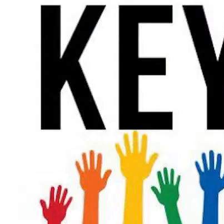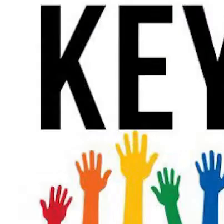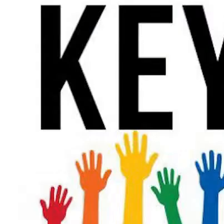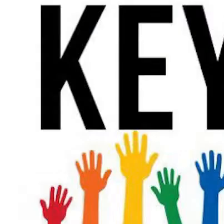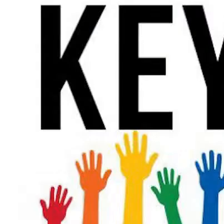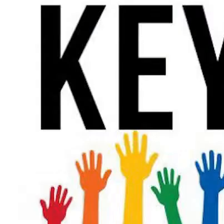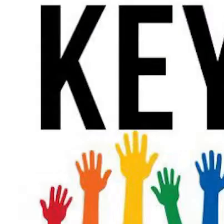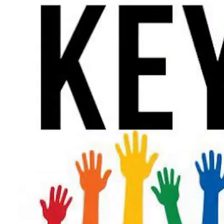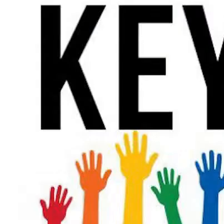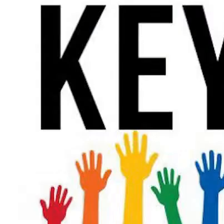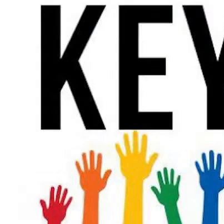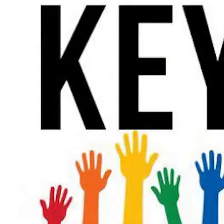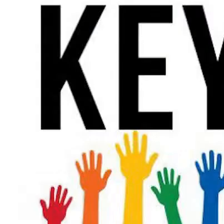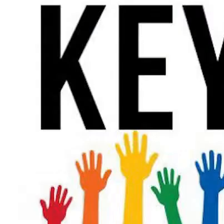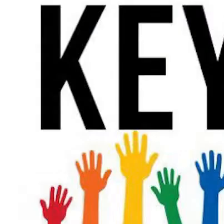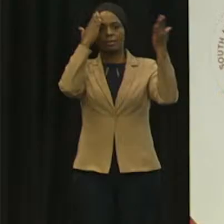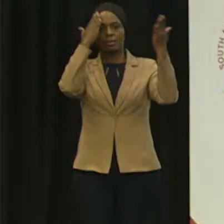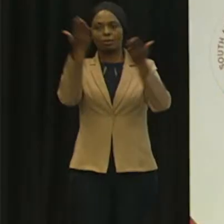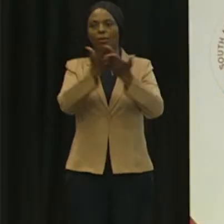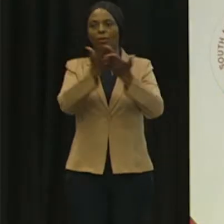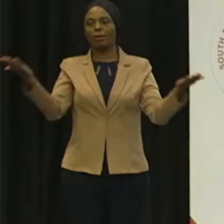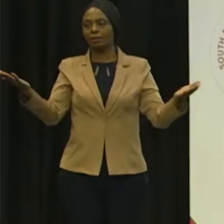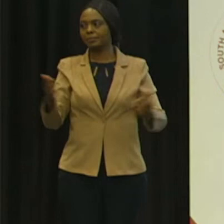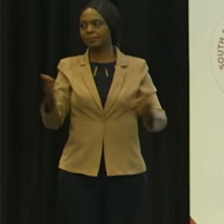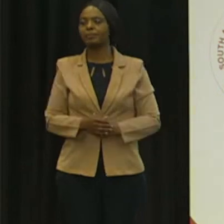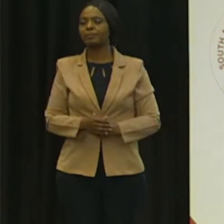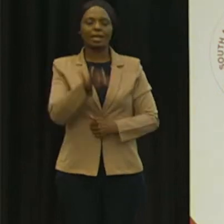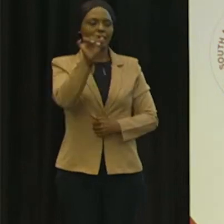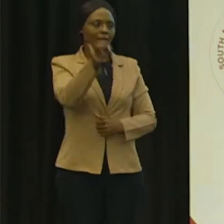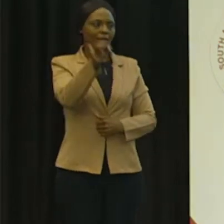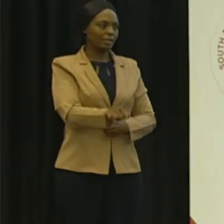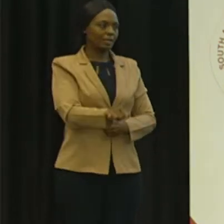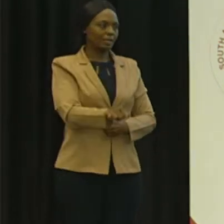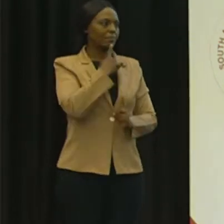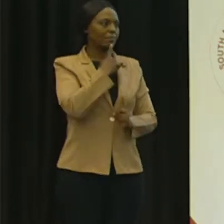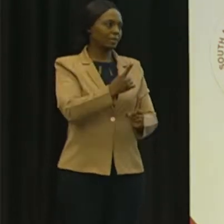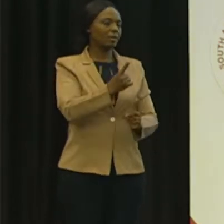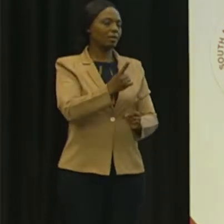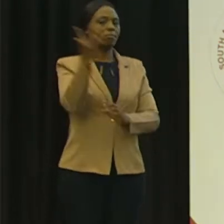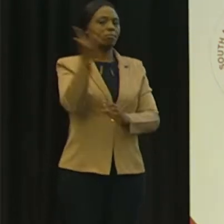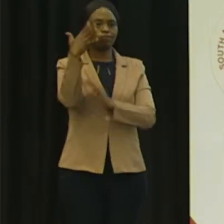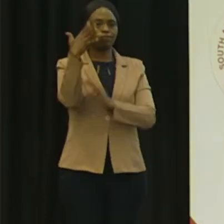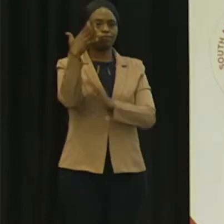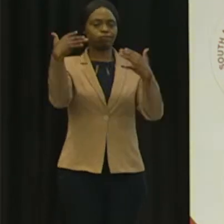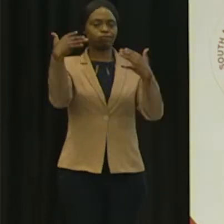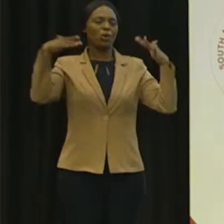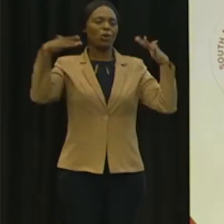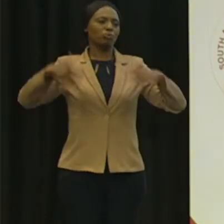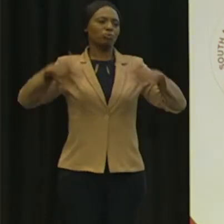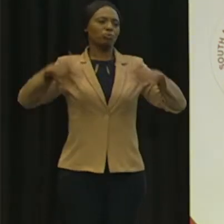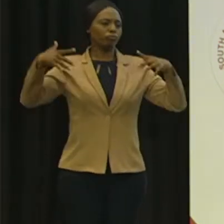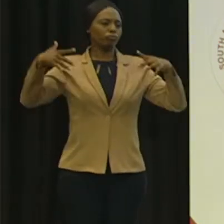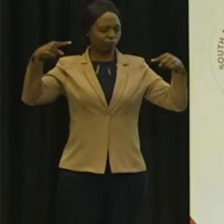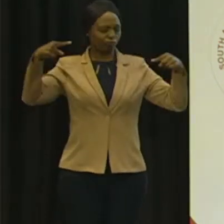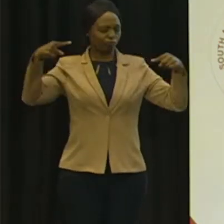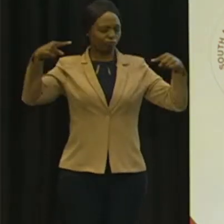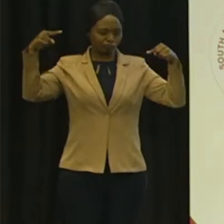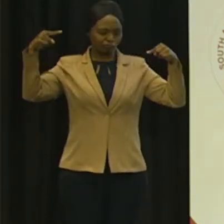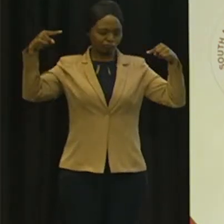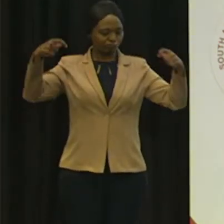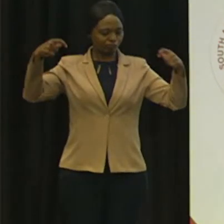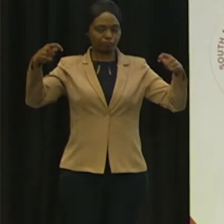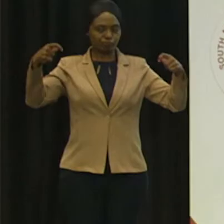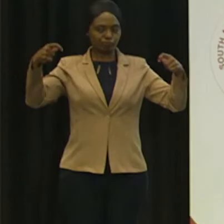Good afternoon, colleagues. So as mentioned, our session was quite a heavy one. Mental health, it's really not a